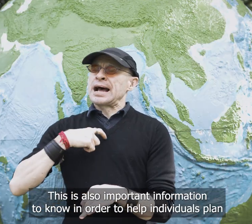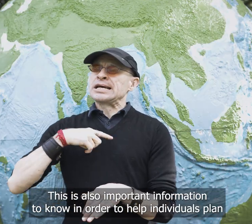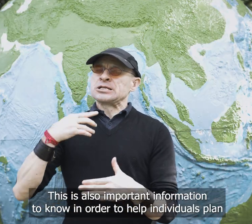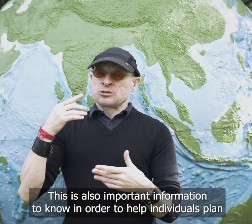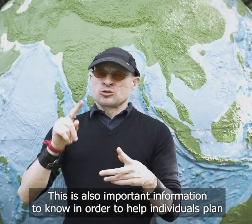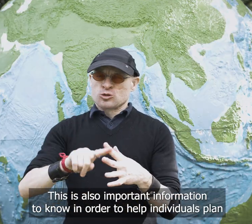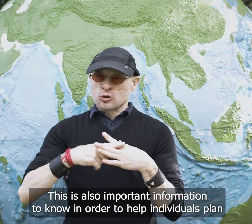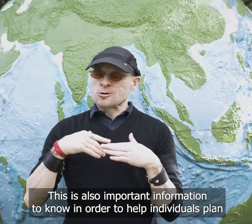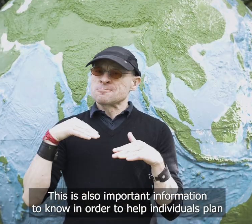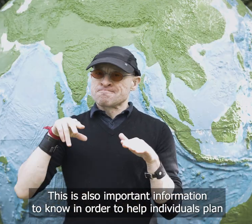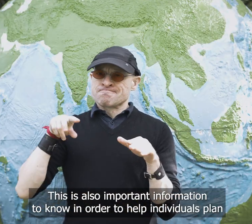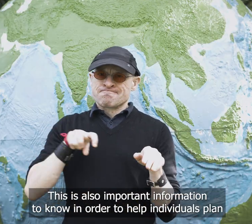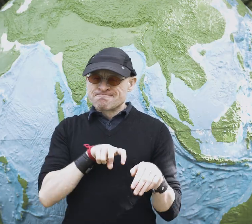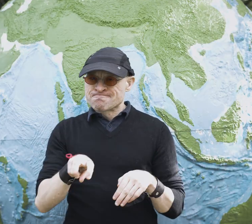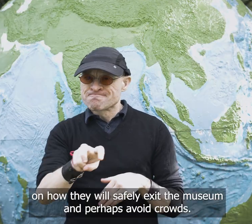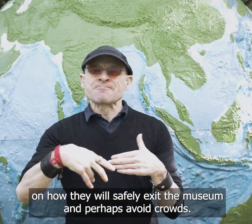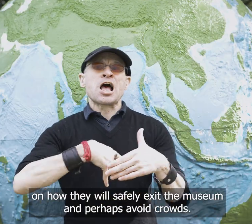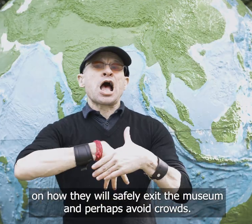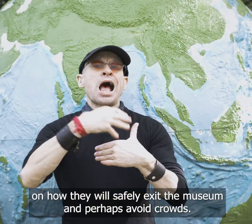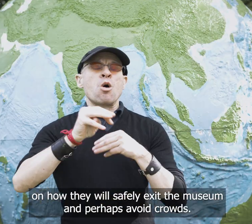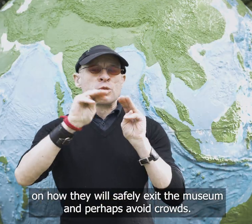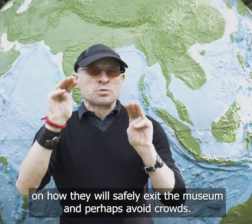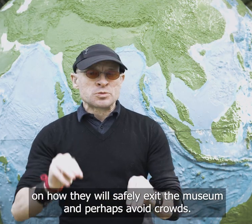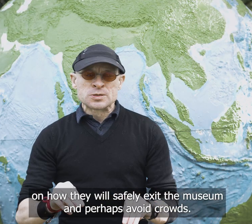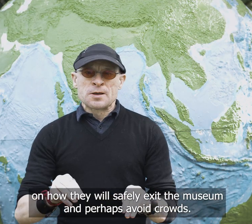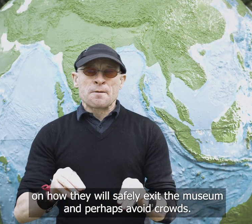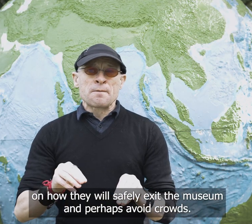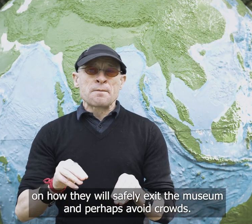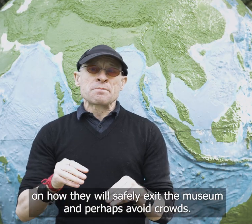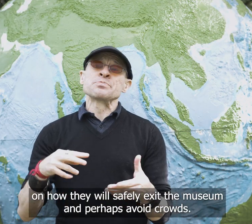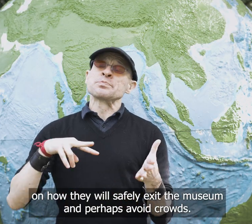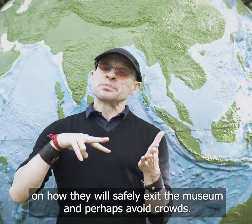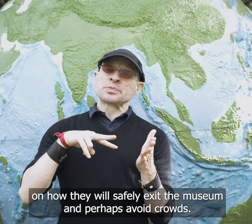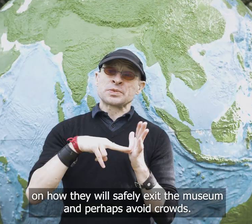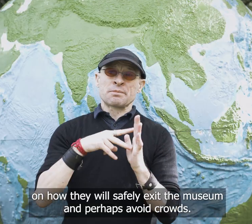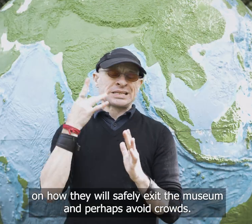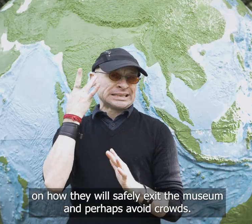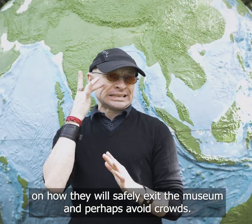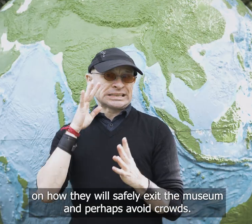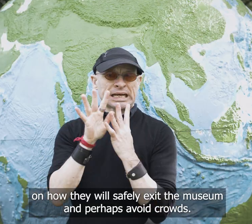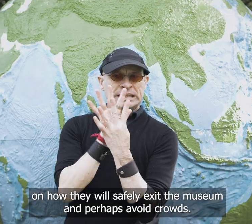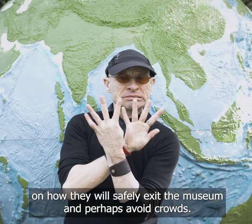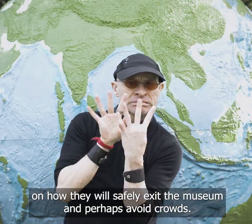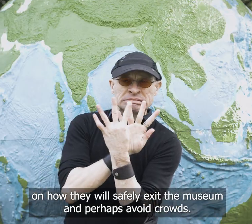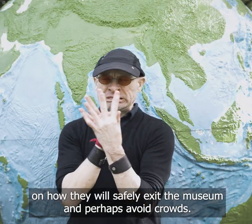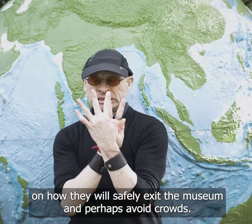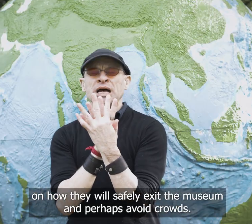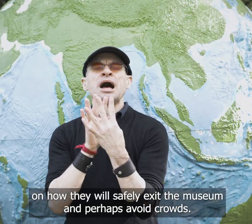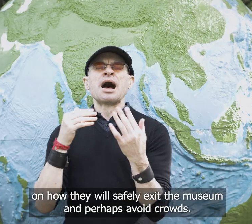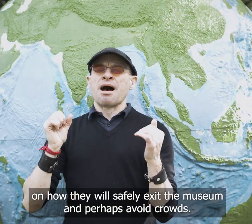help individuals plan on how they will safely exit the museum and perhaps avoid crowds.